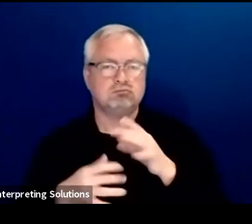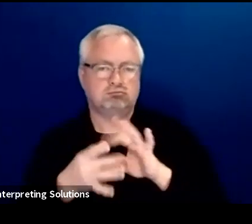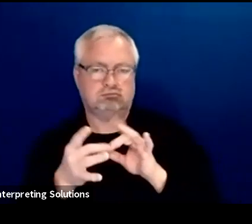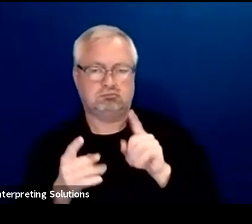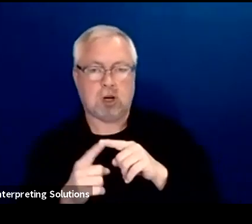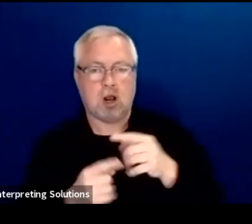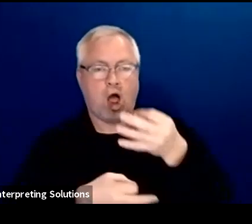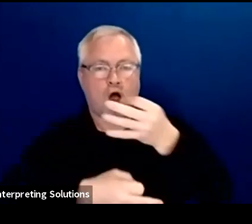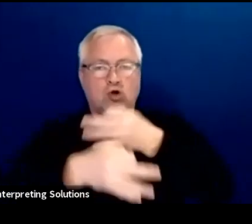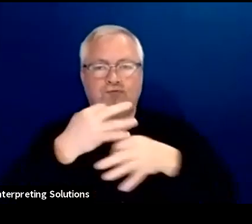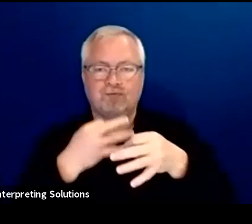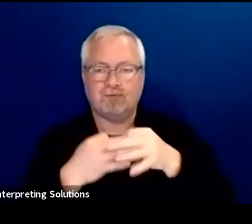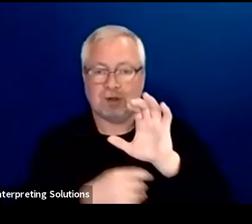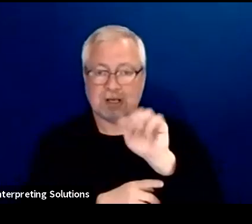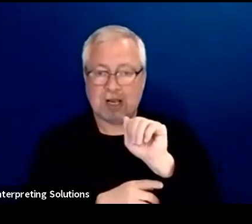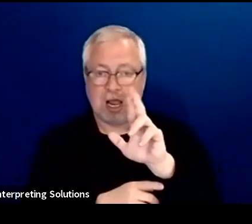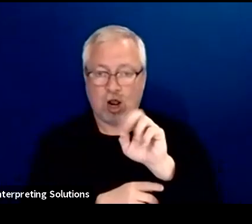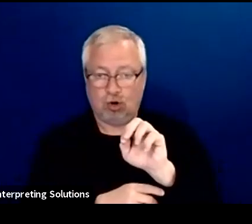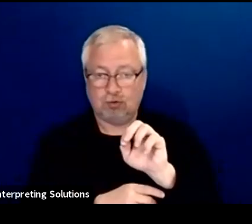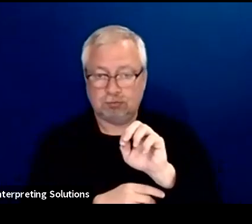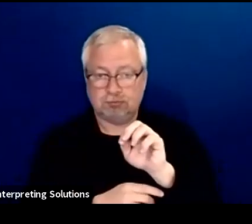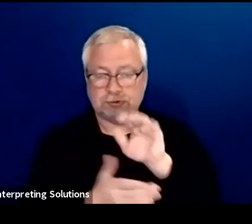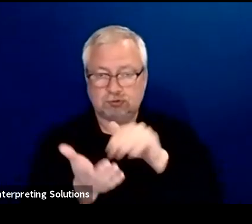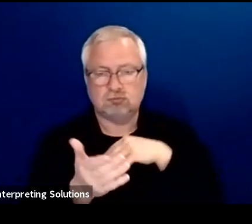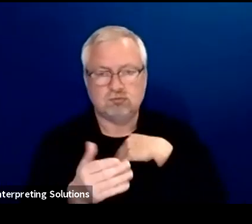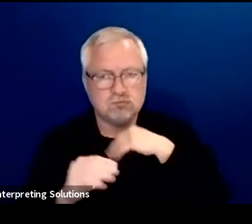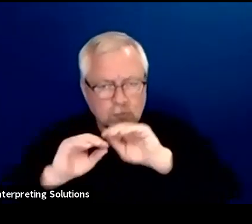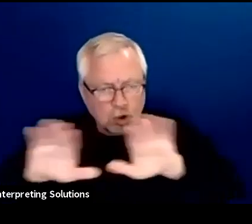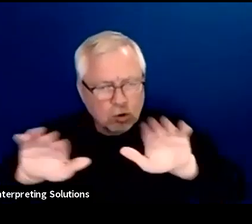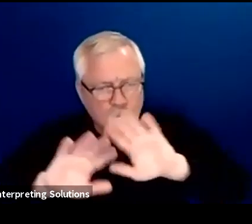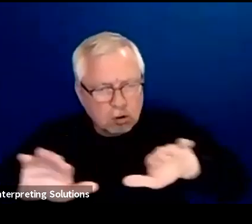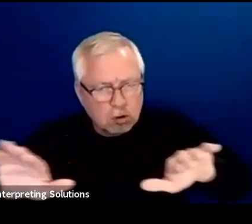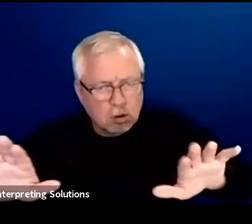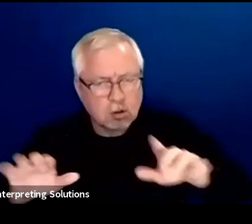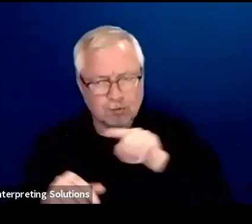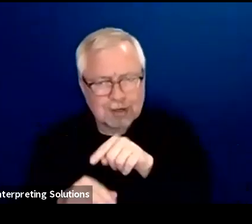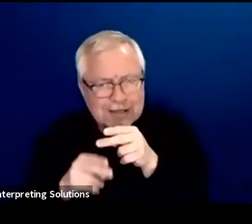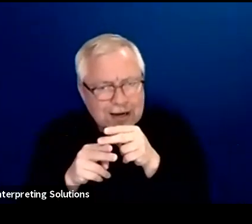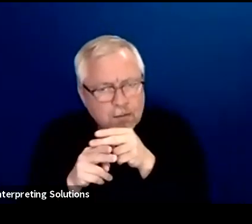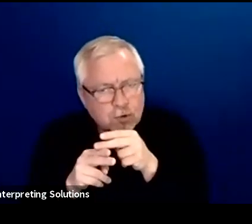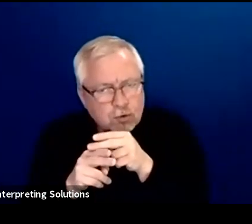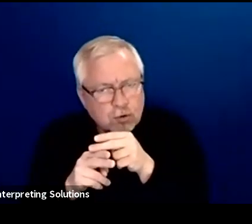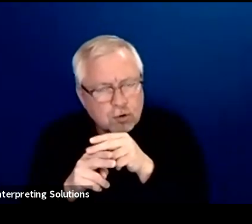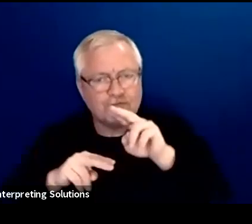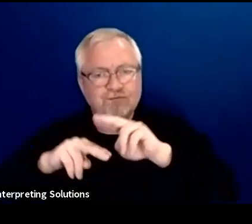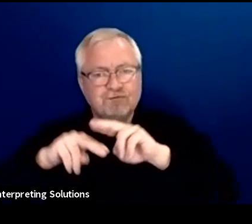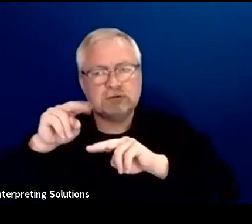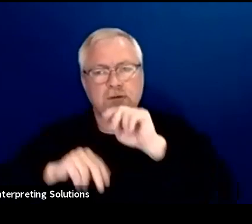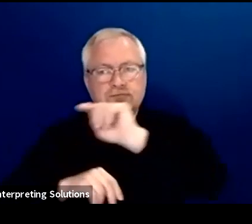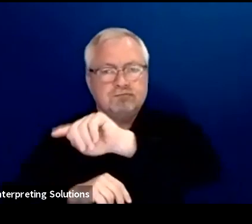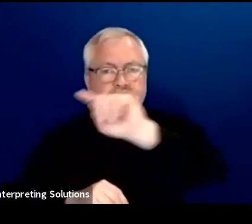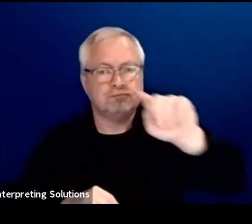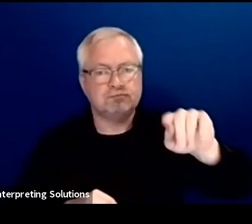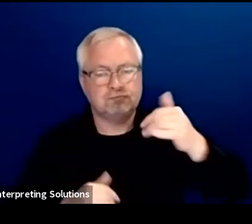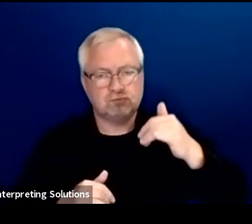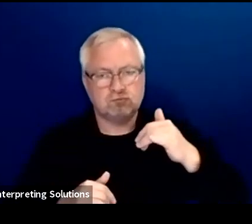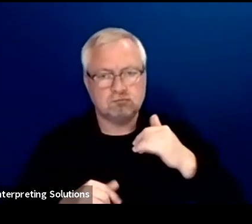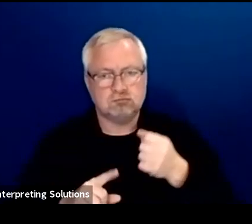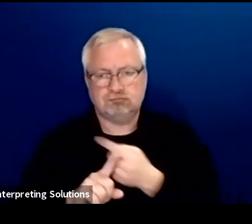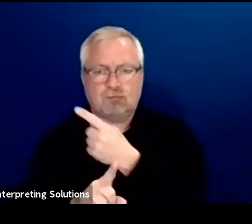everyone, those are those temporary auxiliary facilities off of the hospital grounds, if you will, for